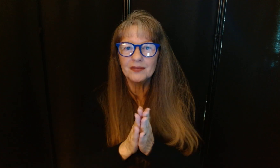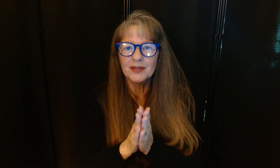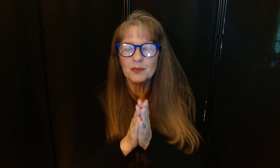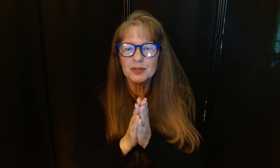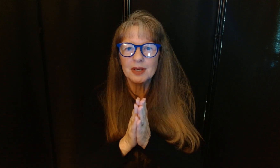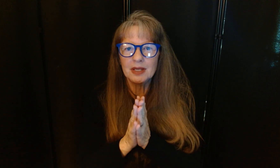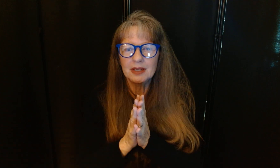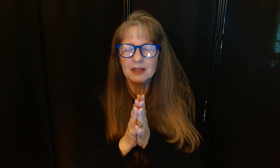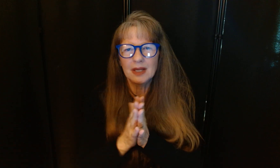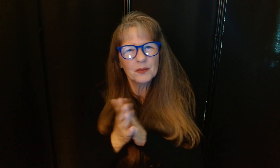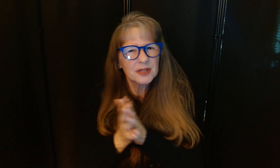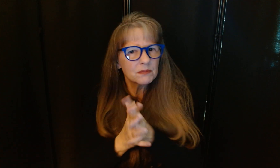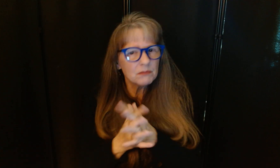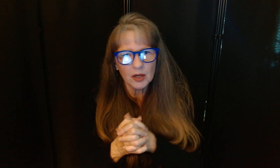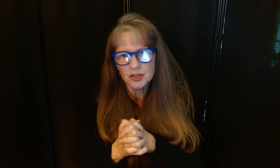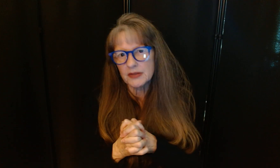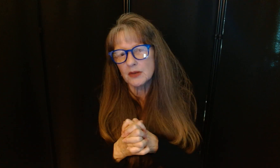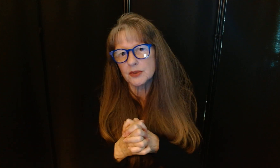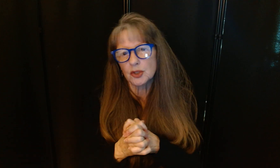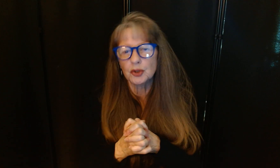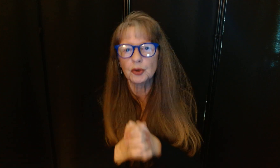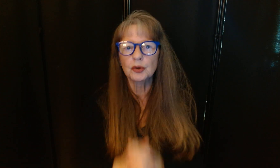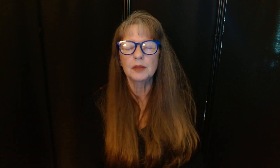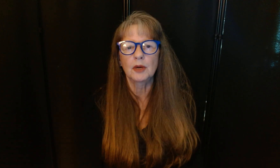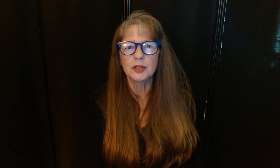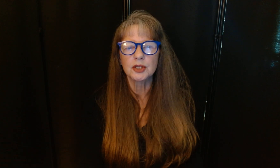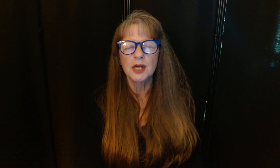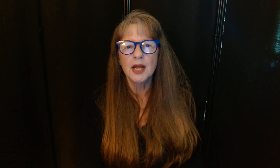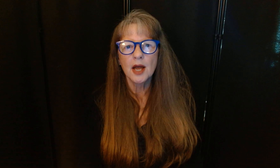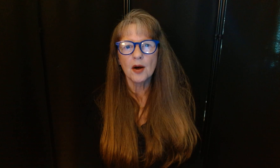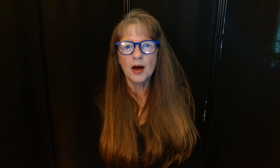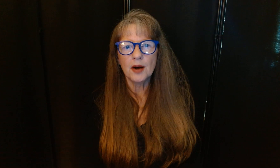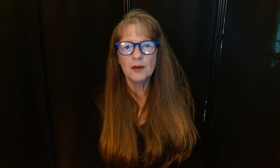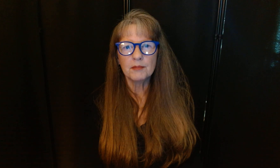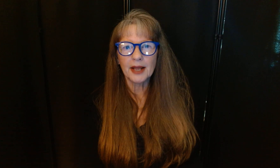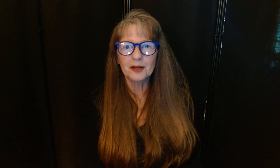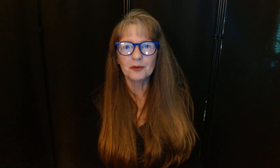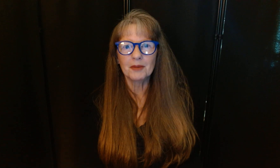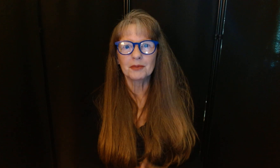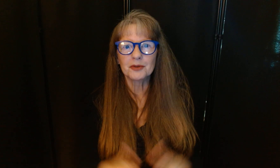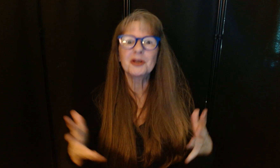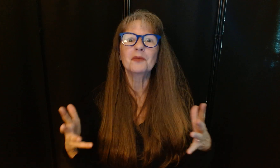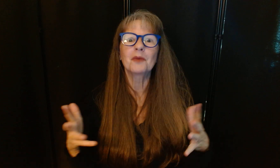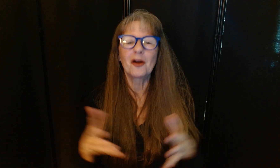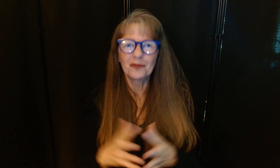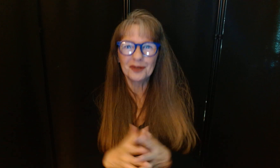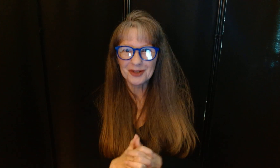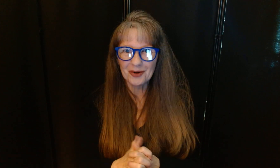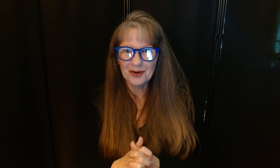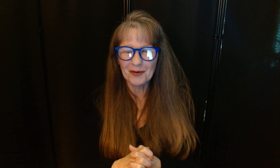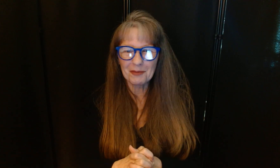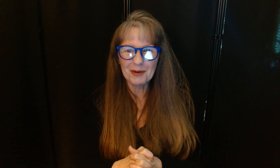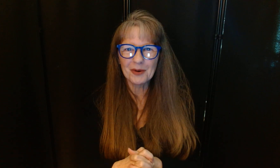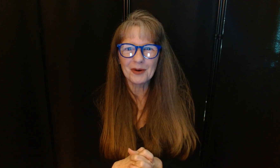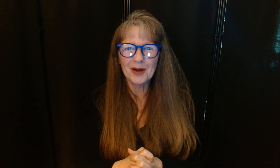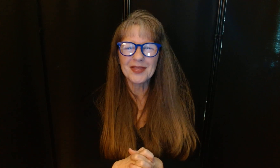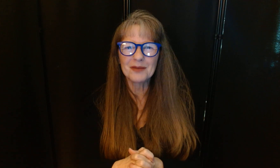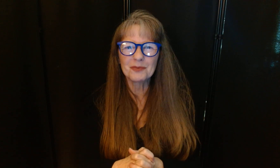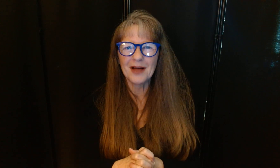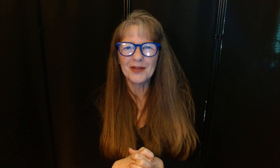was in March, and I think it was in early March. But I couldn't remember. So anyway, hopefully, so if I remember, then we'll have that for